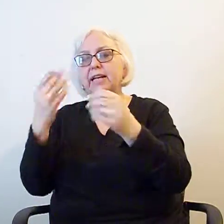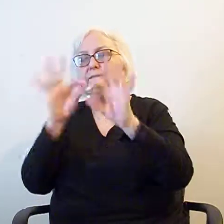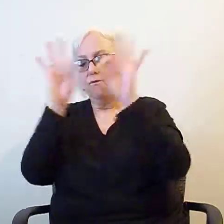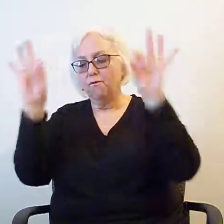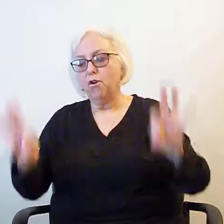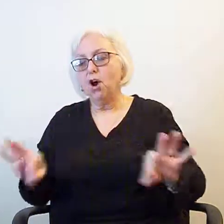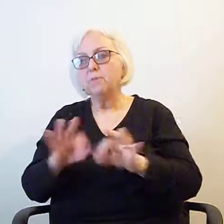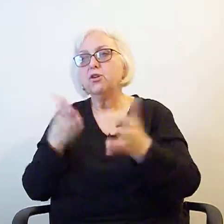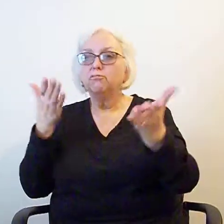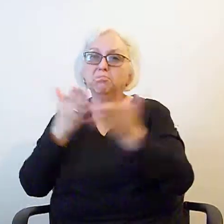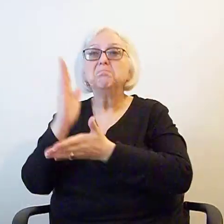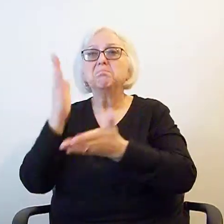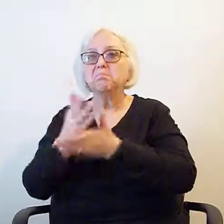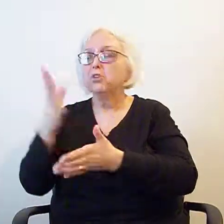saying you can come back.